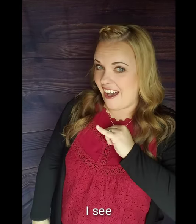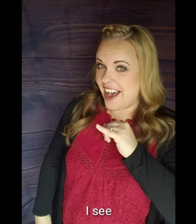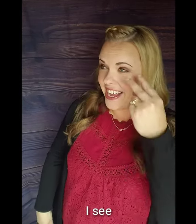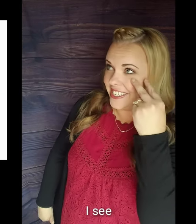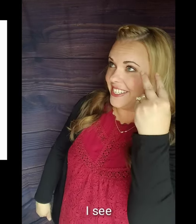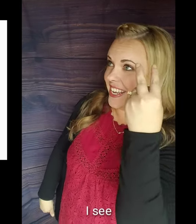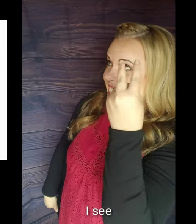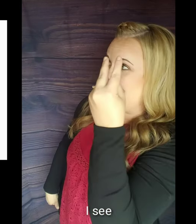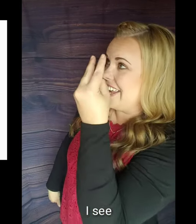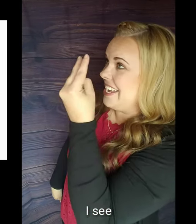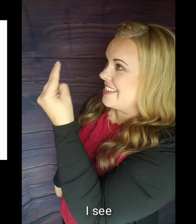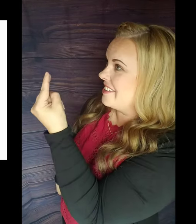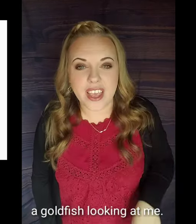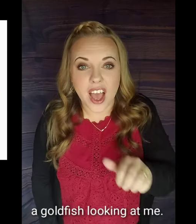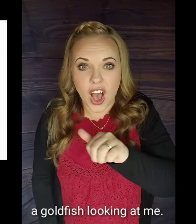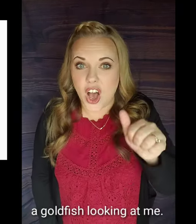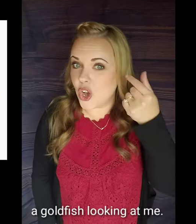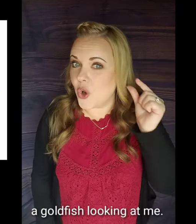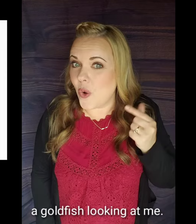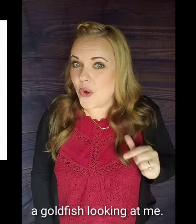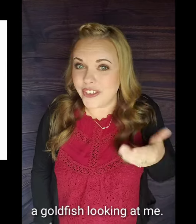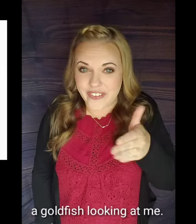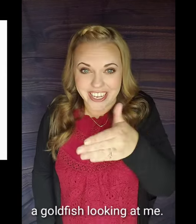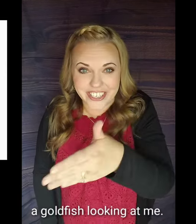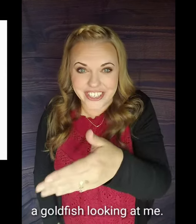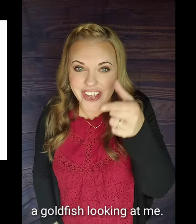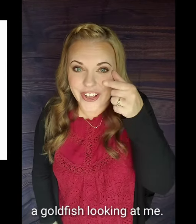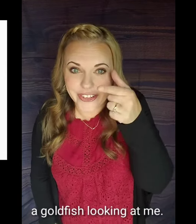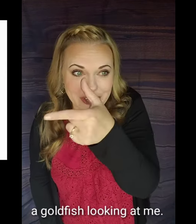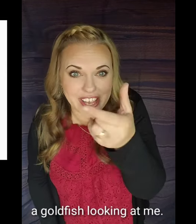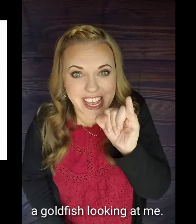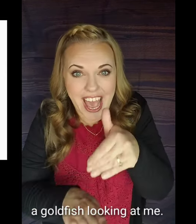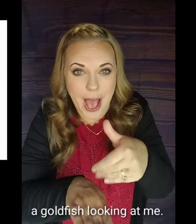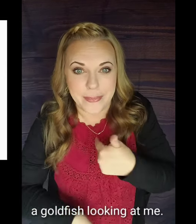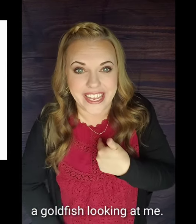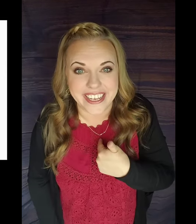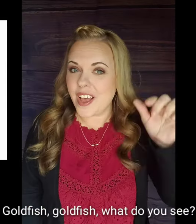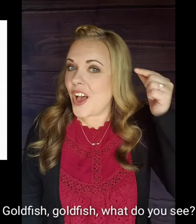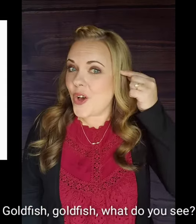I see a goldfish looking at me.